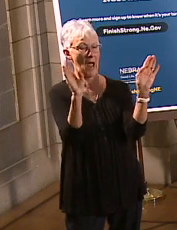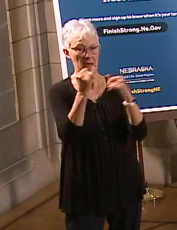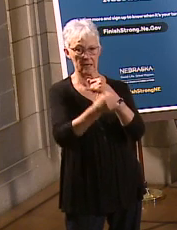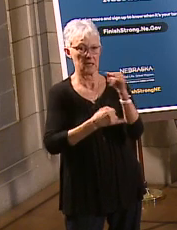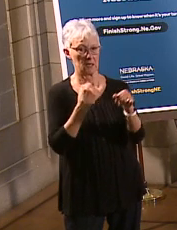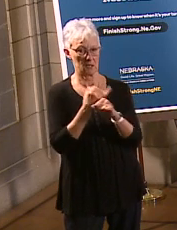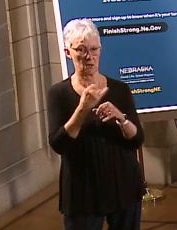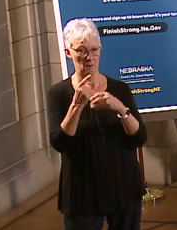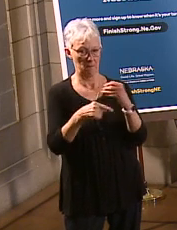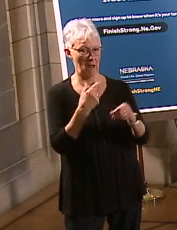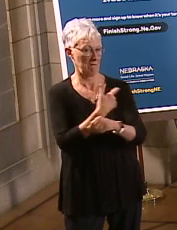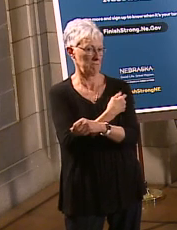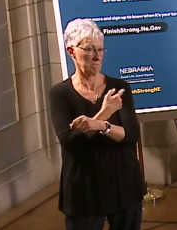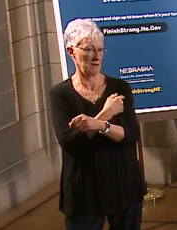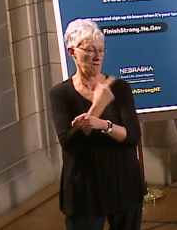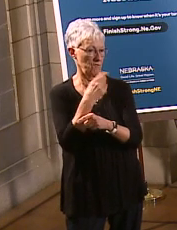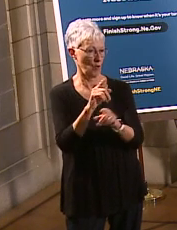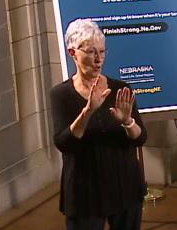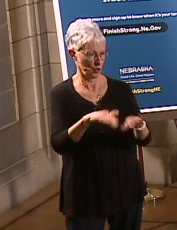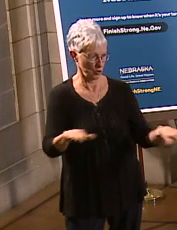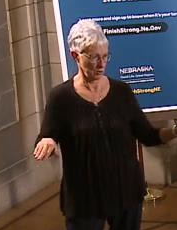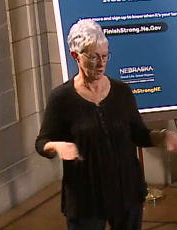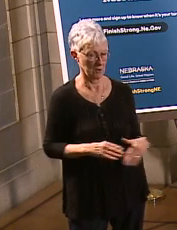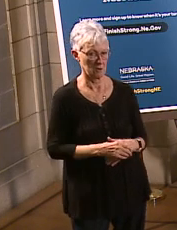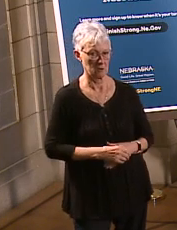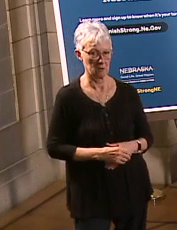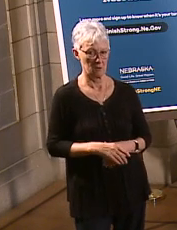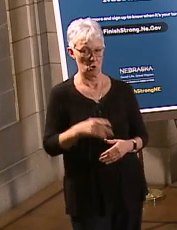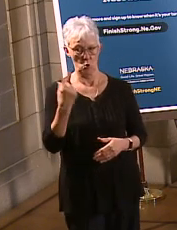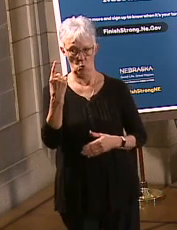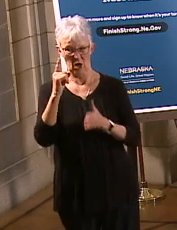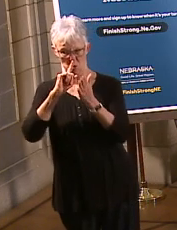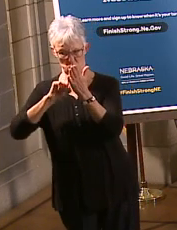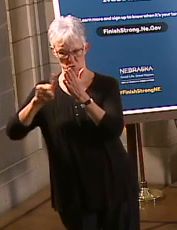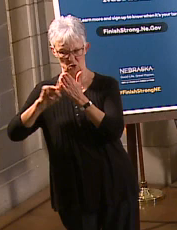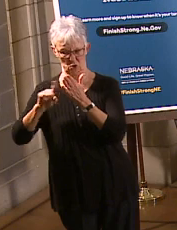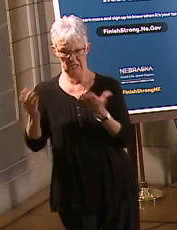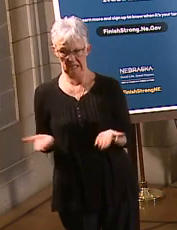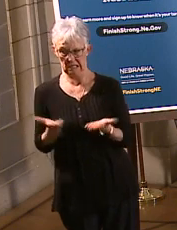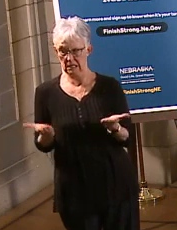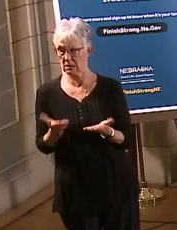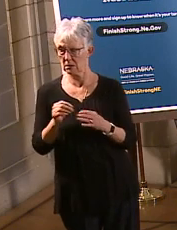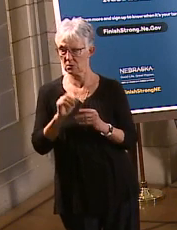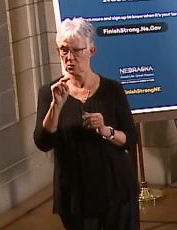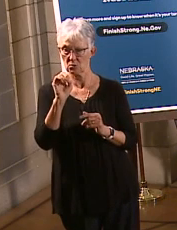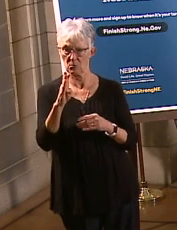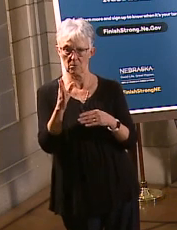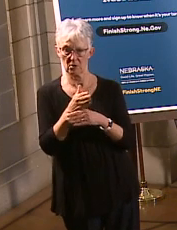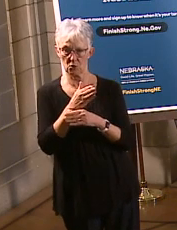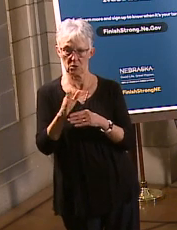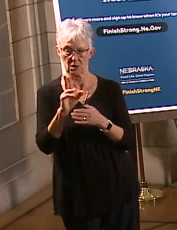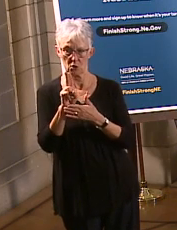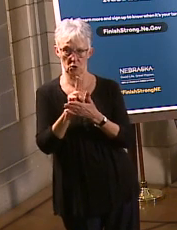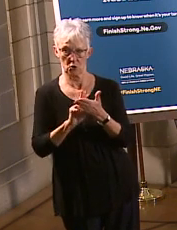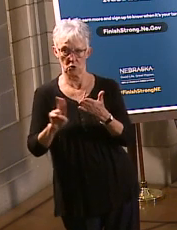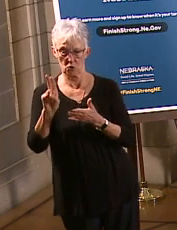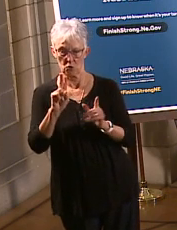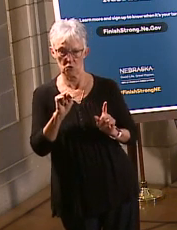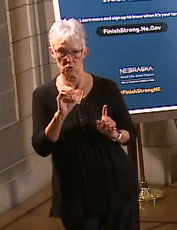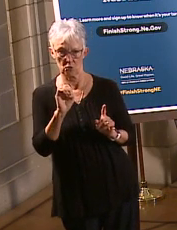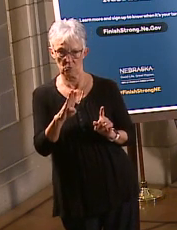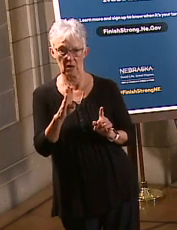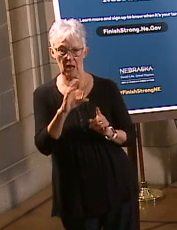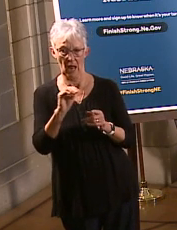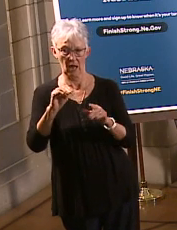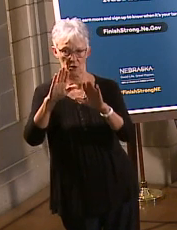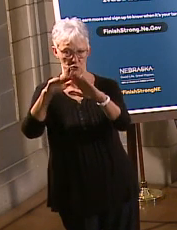about vaccinating children? I know there is a study right here in Nebraska going on right now between the University of Nebraska and